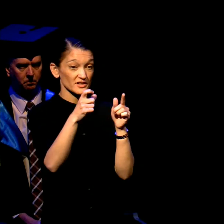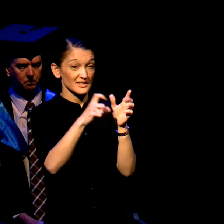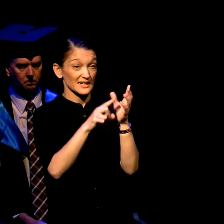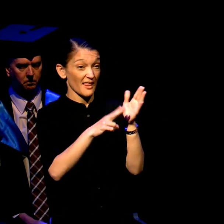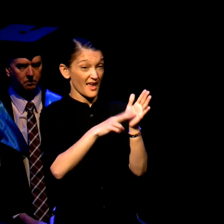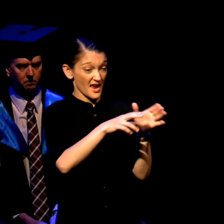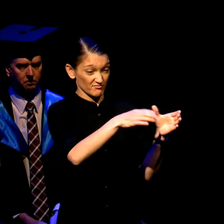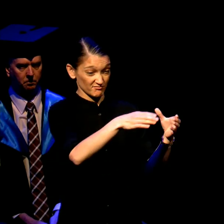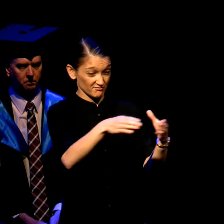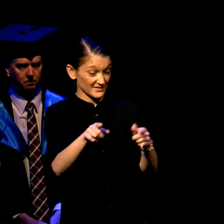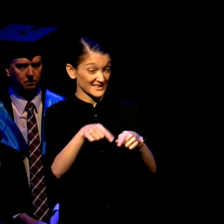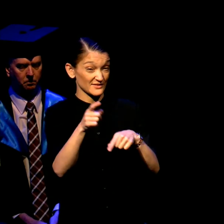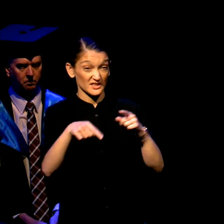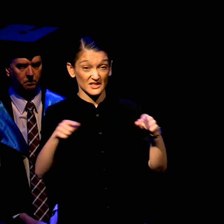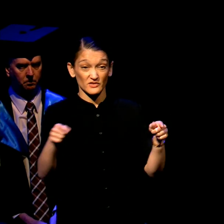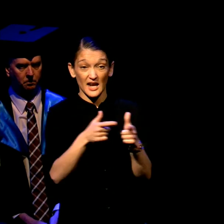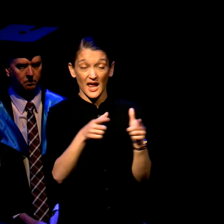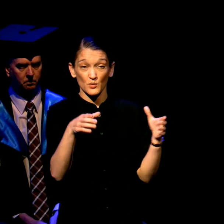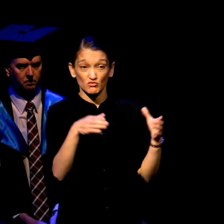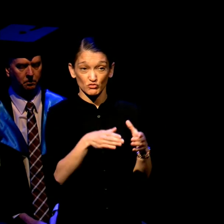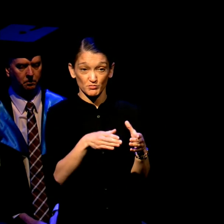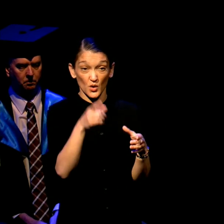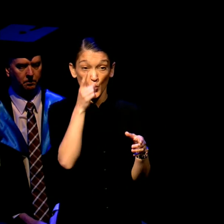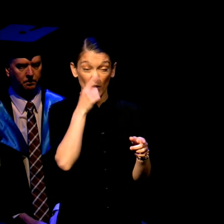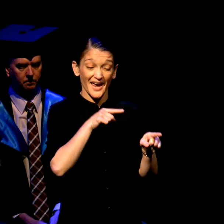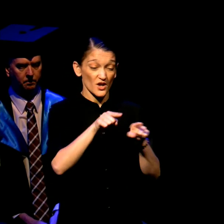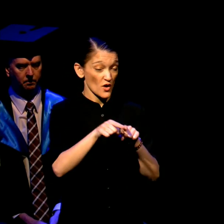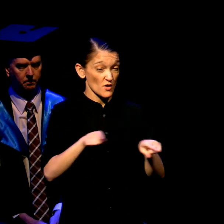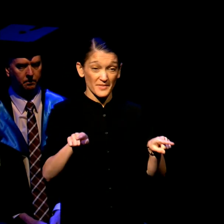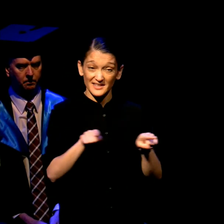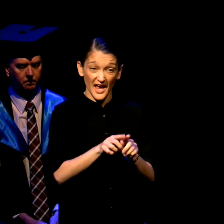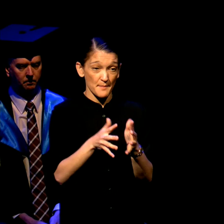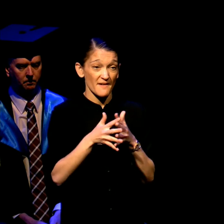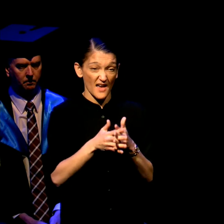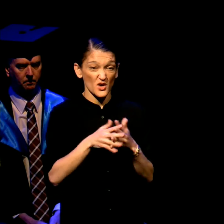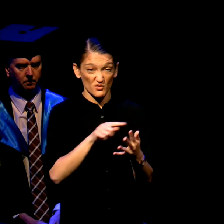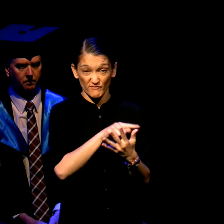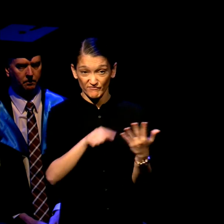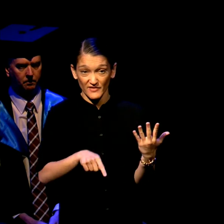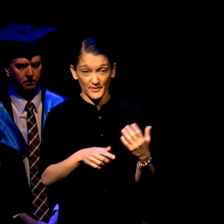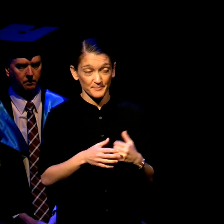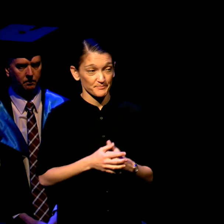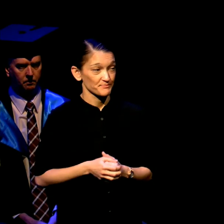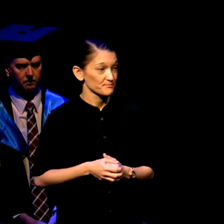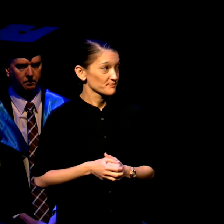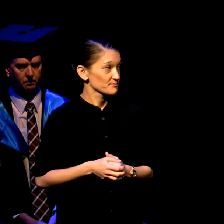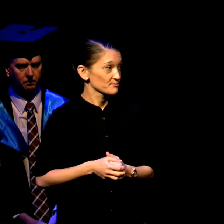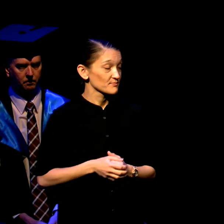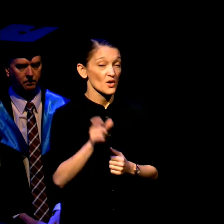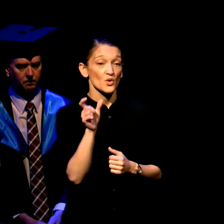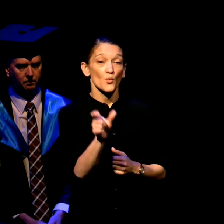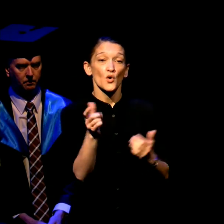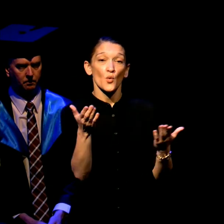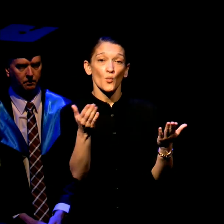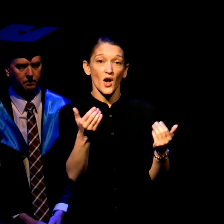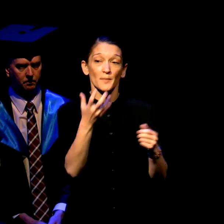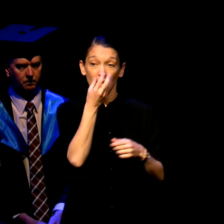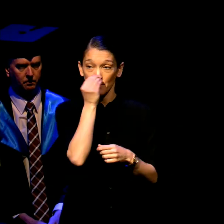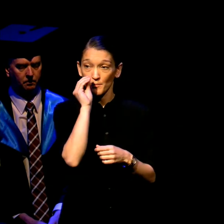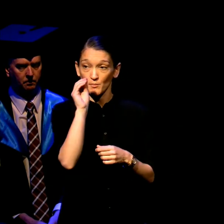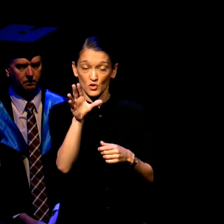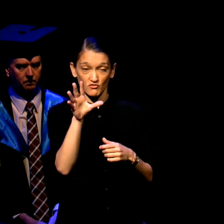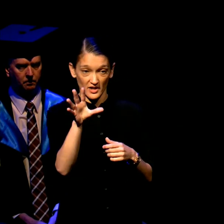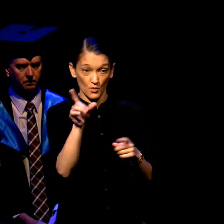even countries across the world, we can all learn from these core values. The word welcome in Bunurong language